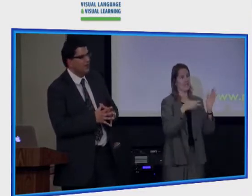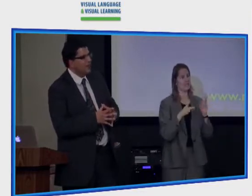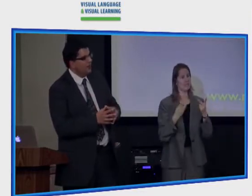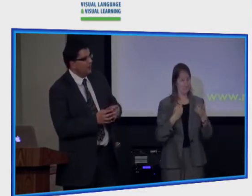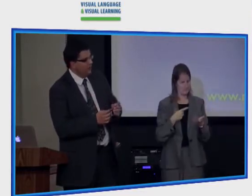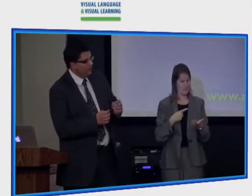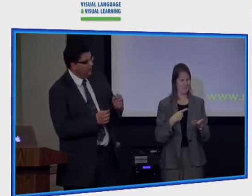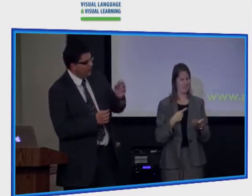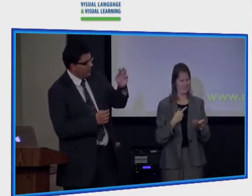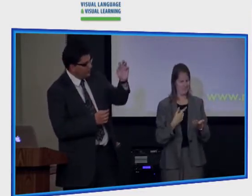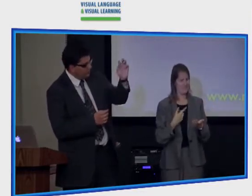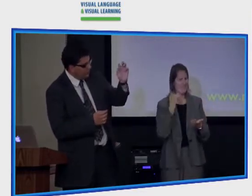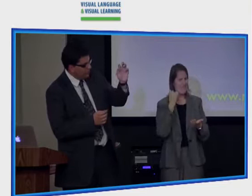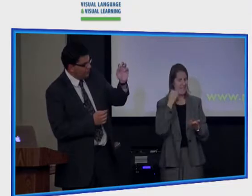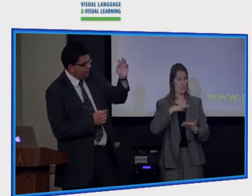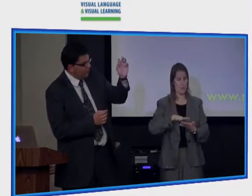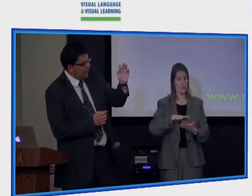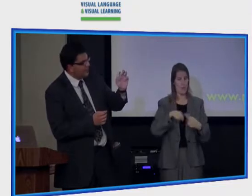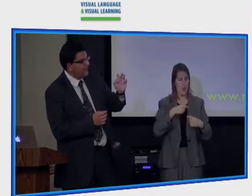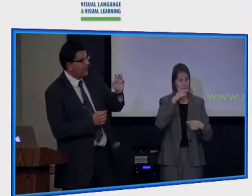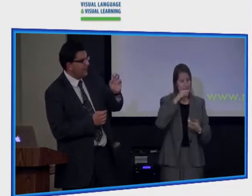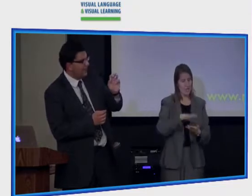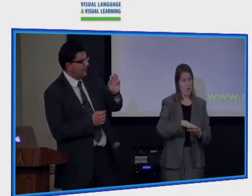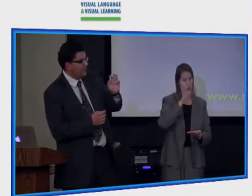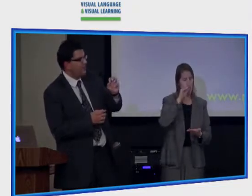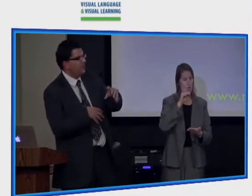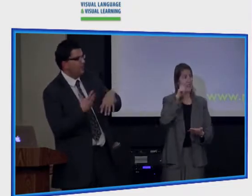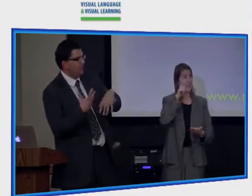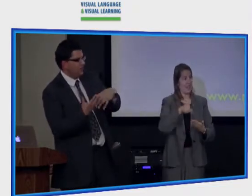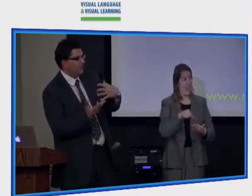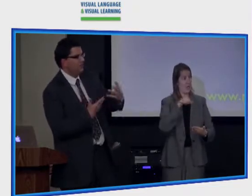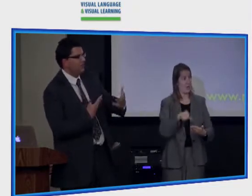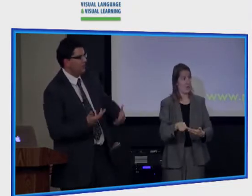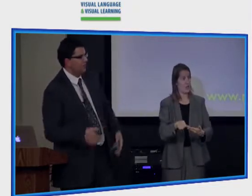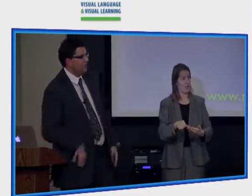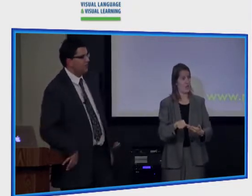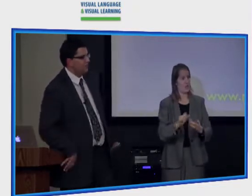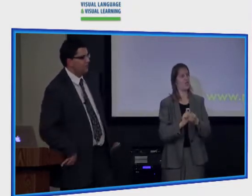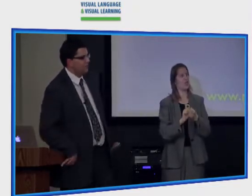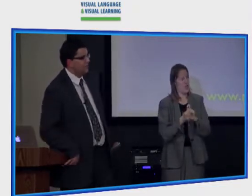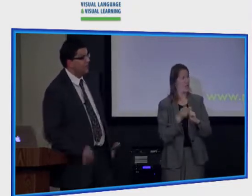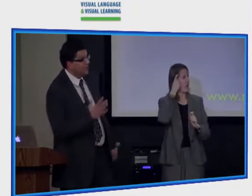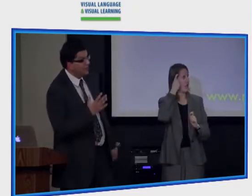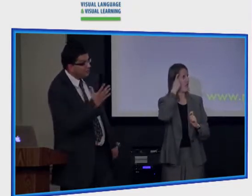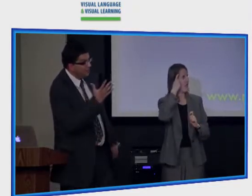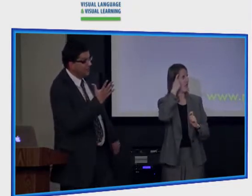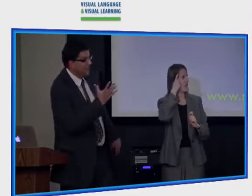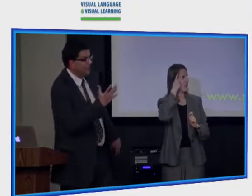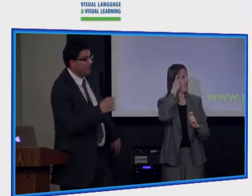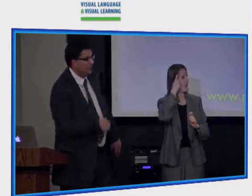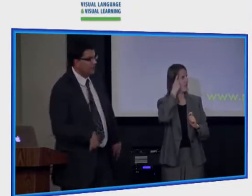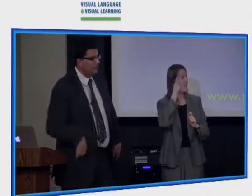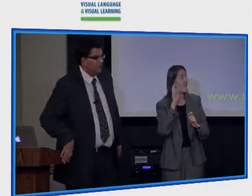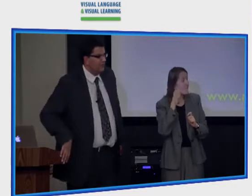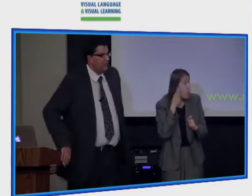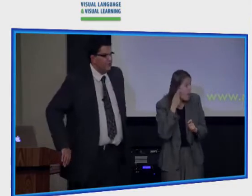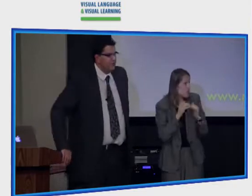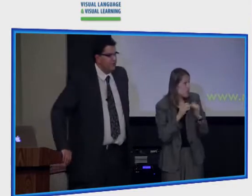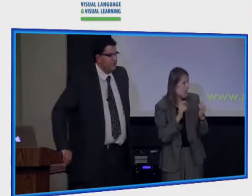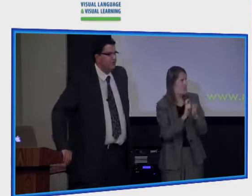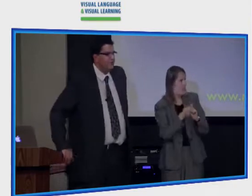that learning to write the letters really changes their brain representations, even at the phonological